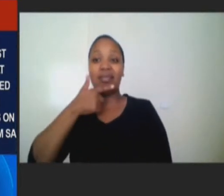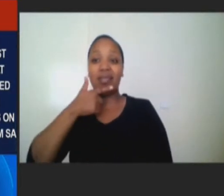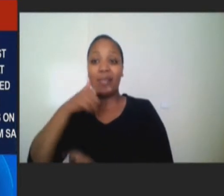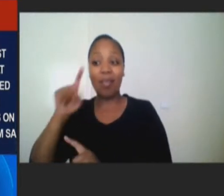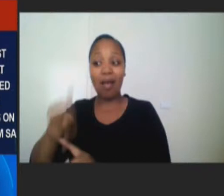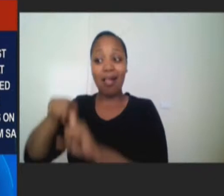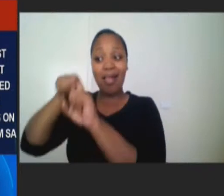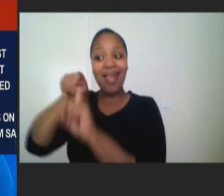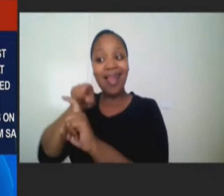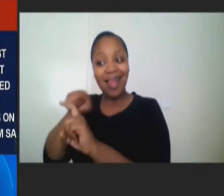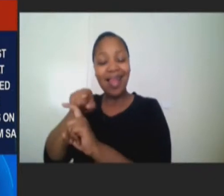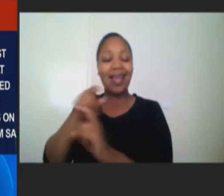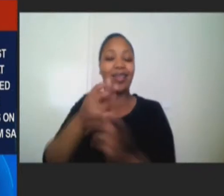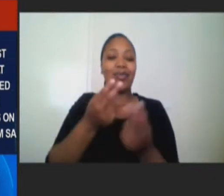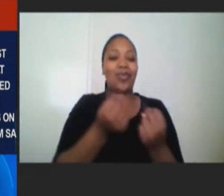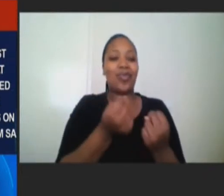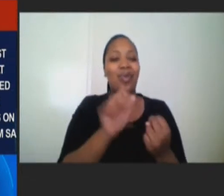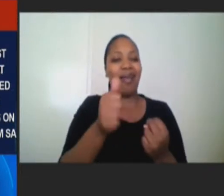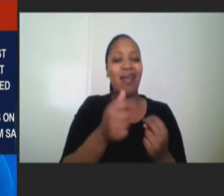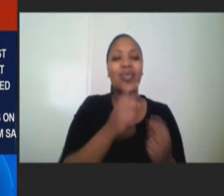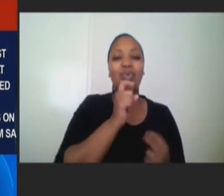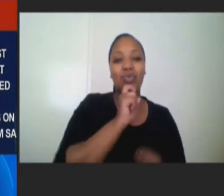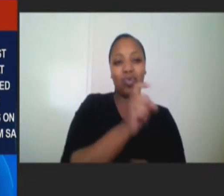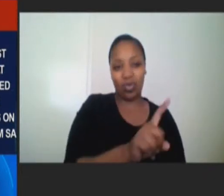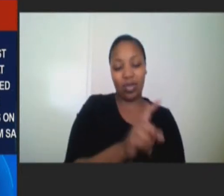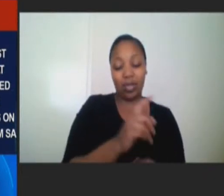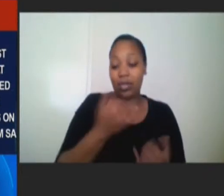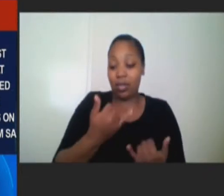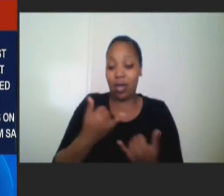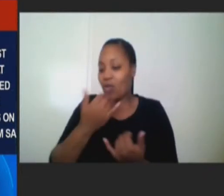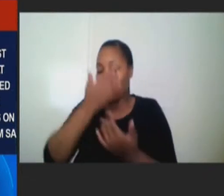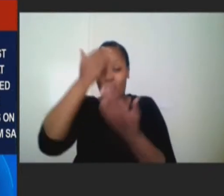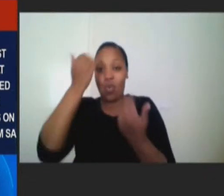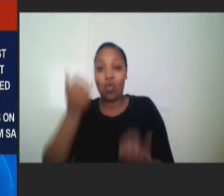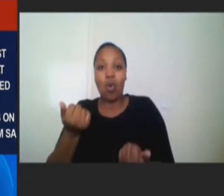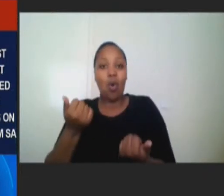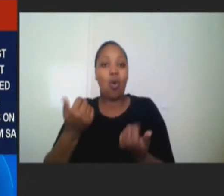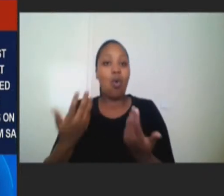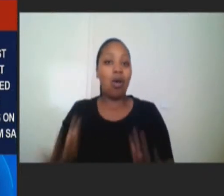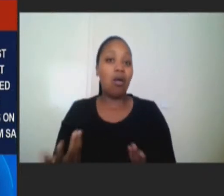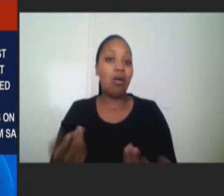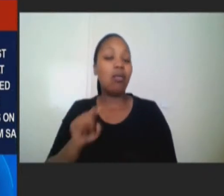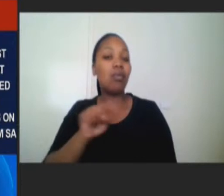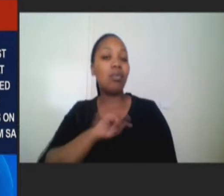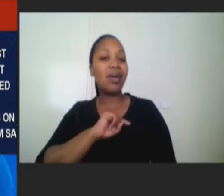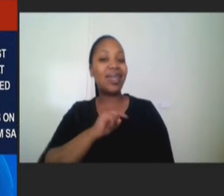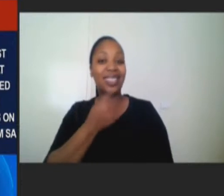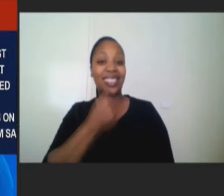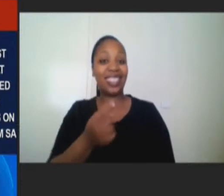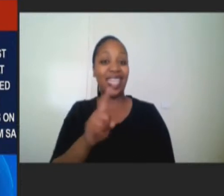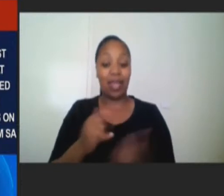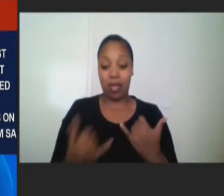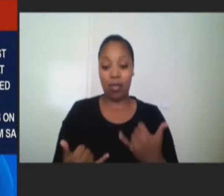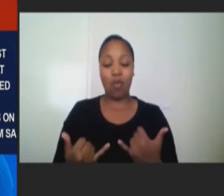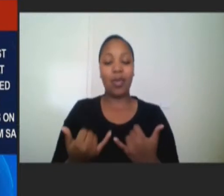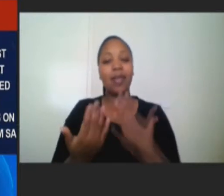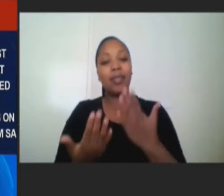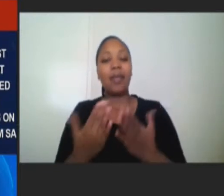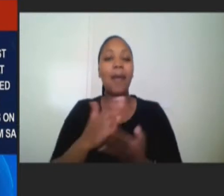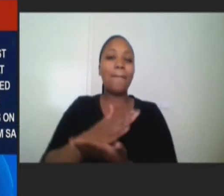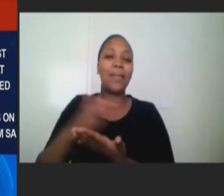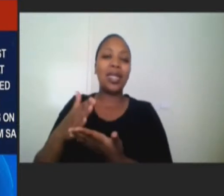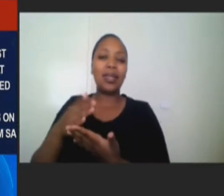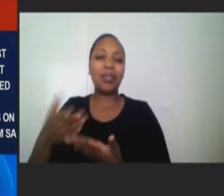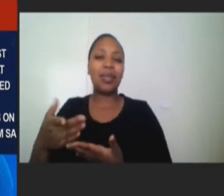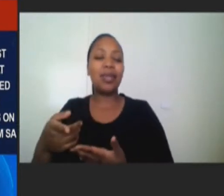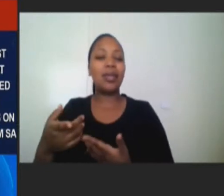not, we don't know. And I mean, I think that is what the clinicians said. At the moment, it may partly be due to the fact that